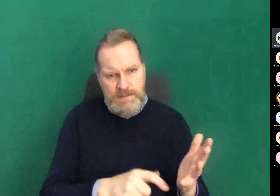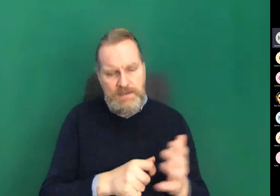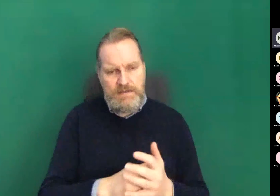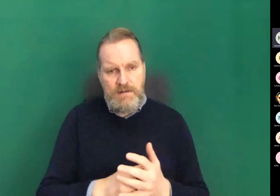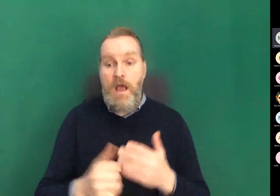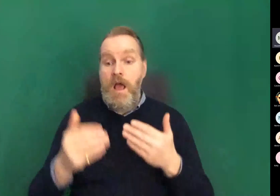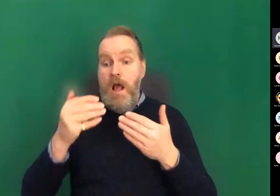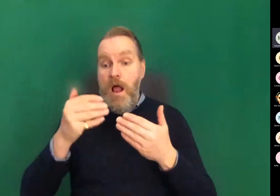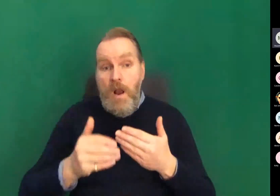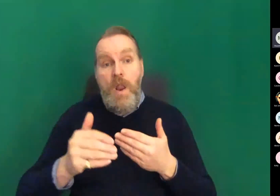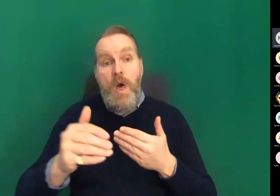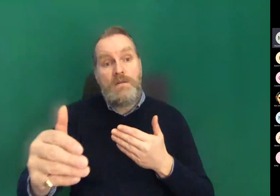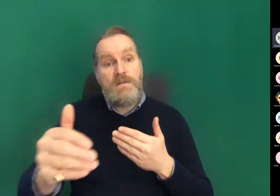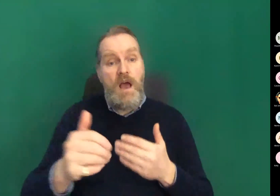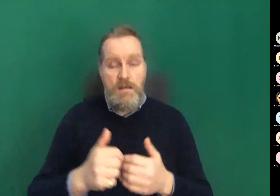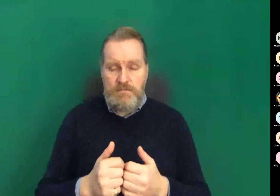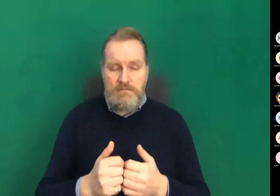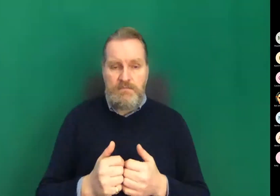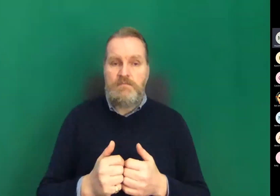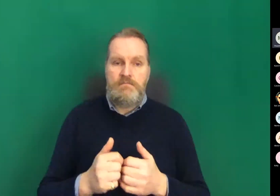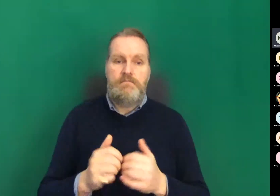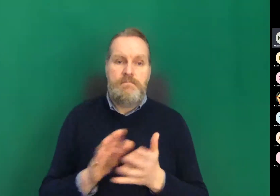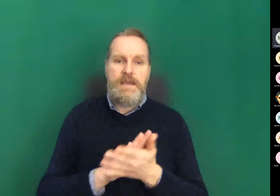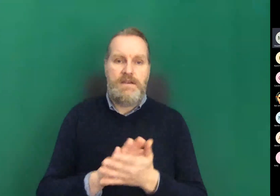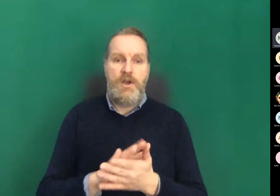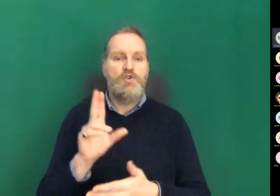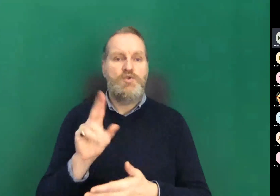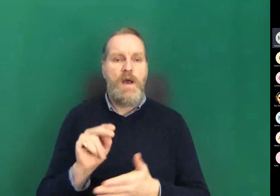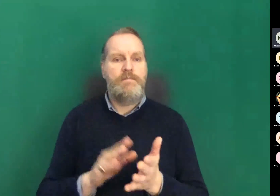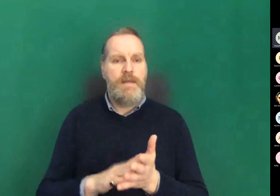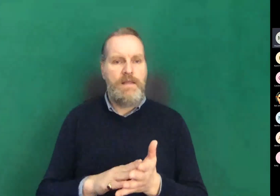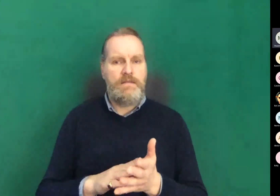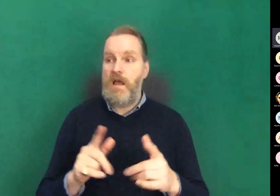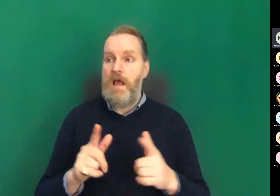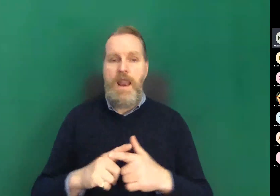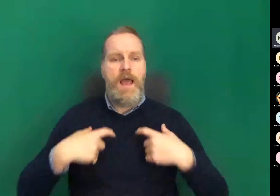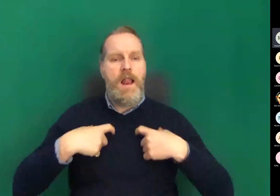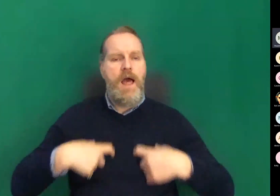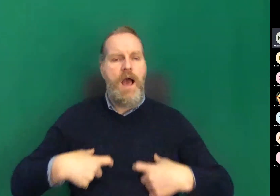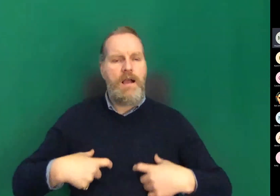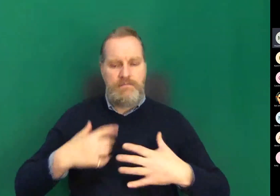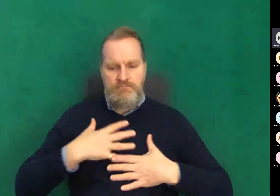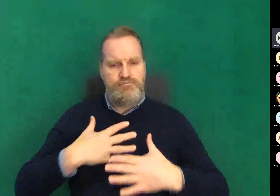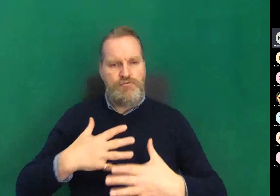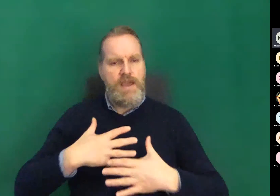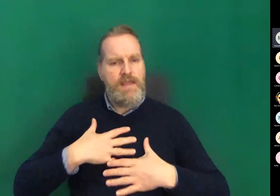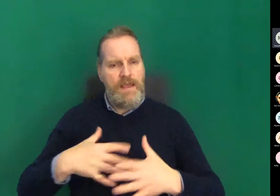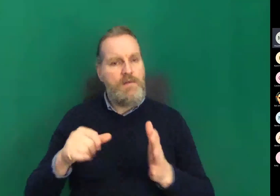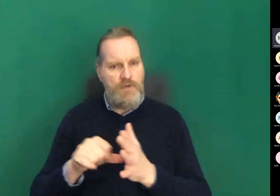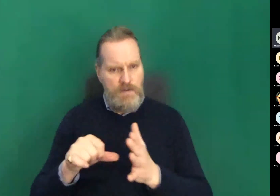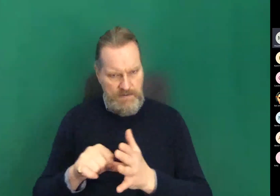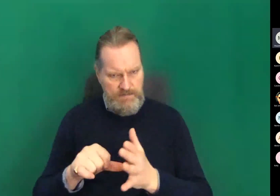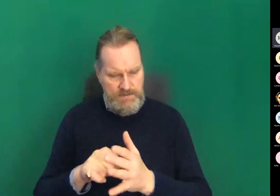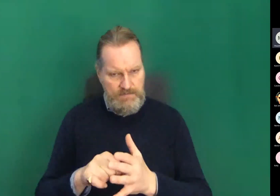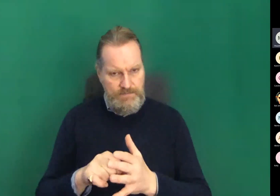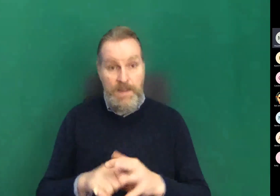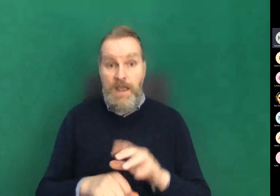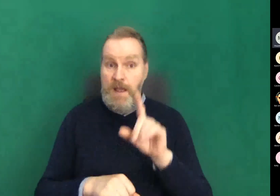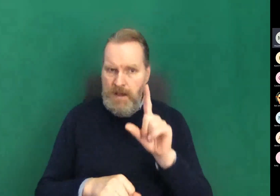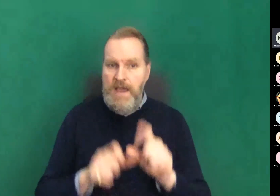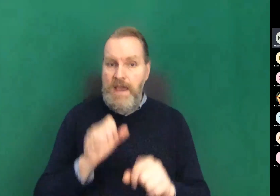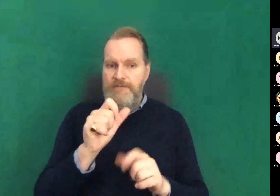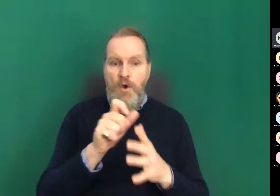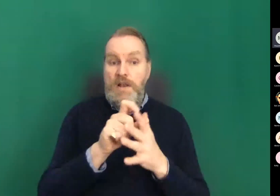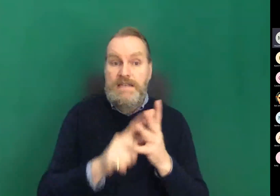as a result of a lung infection. Things do get a bit more complicated when dealing with fluctuating conditions